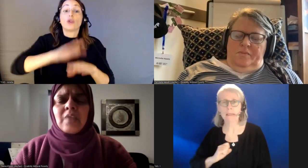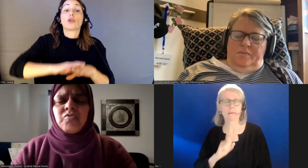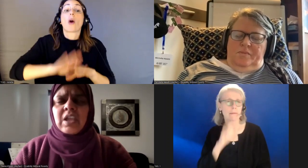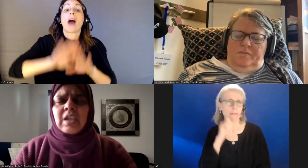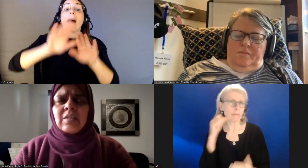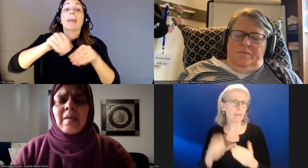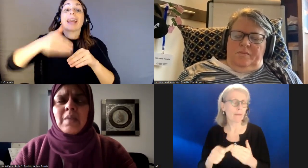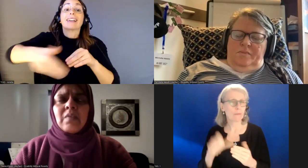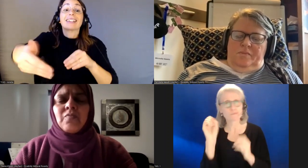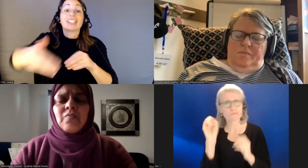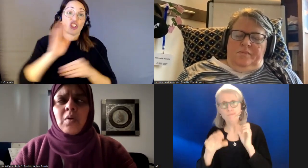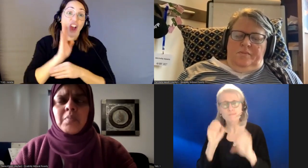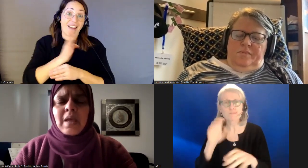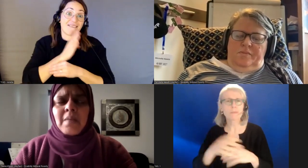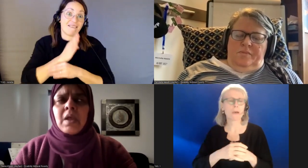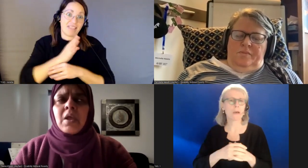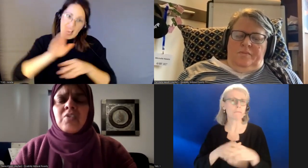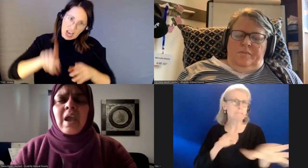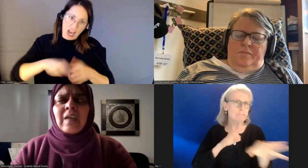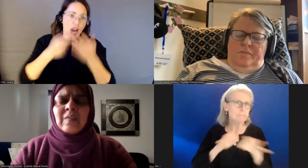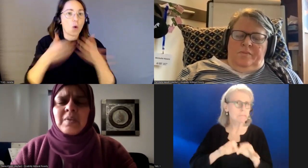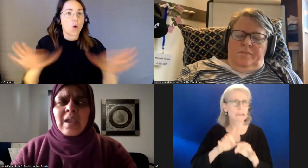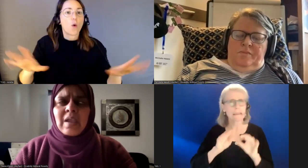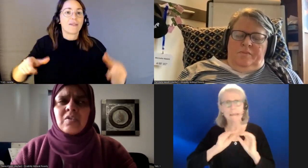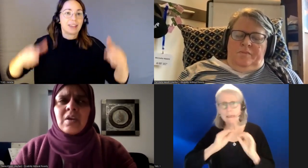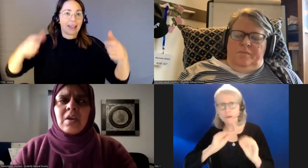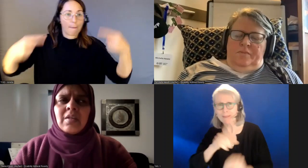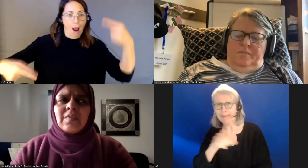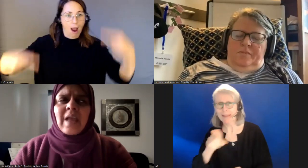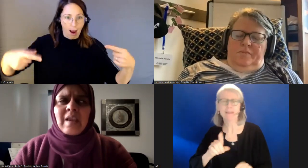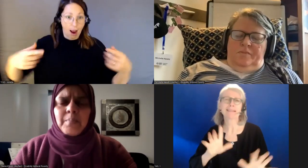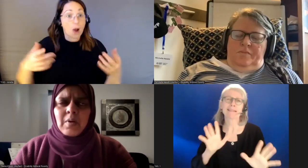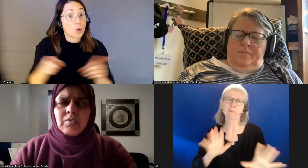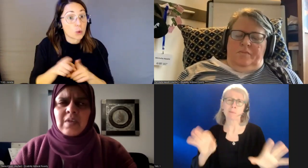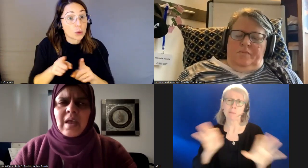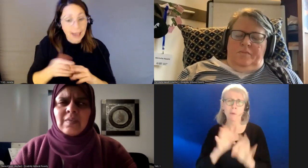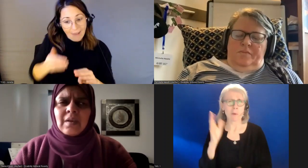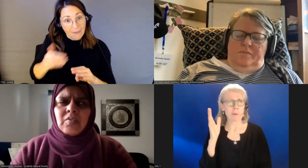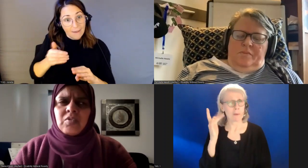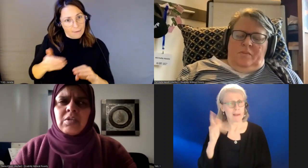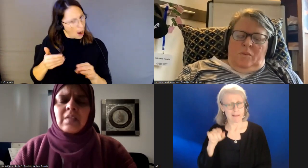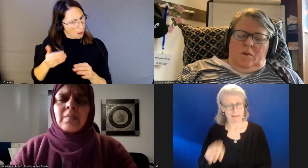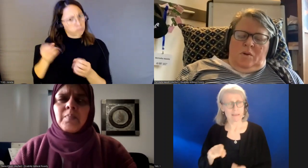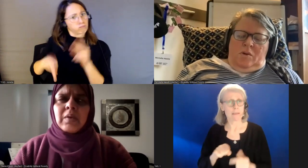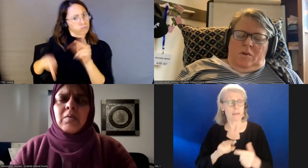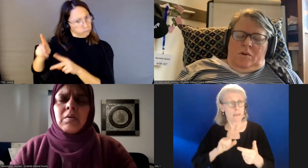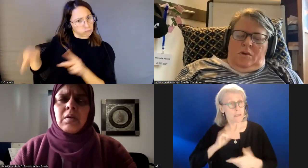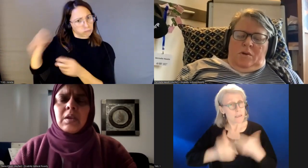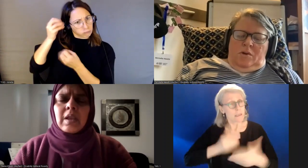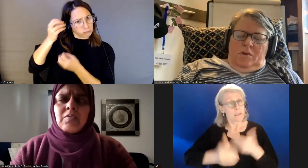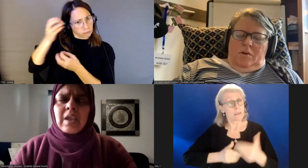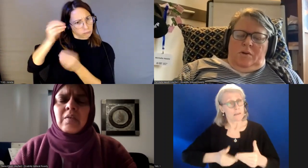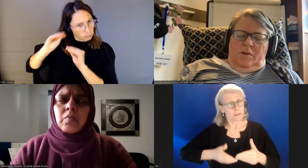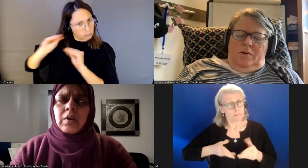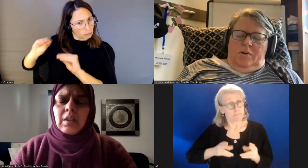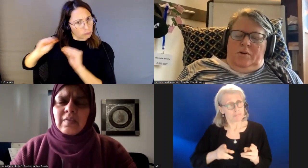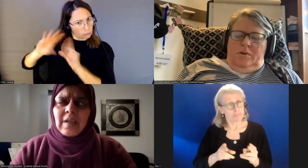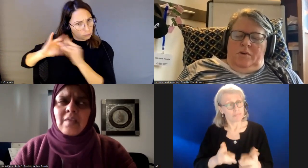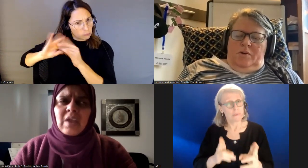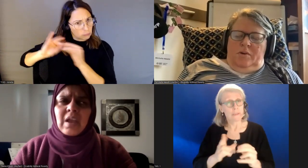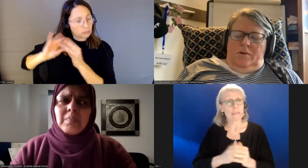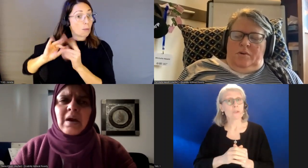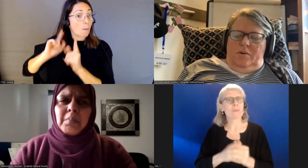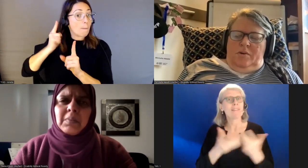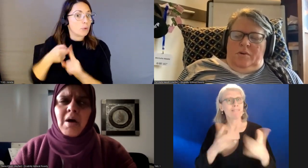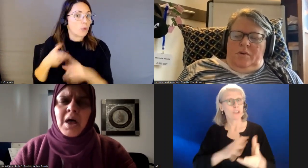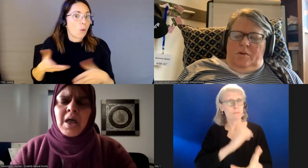and educate them and inform them to expedite the Senate process so that the bill can take royal